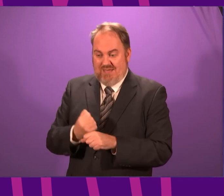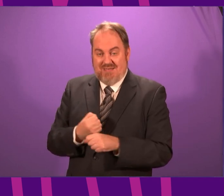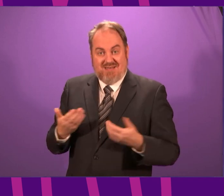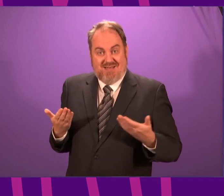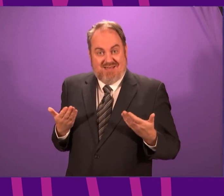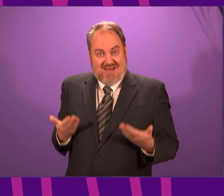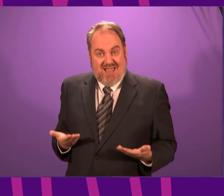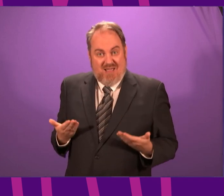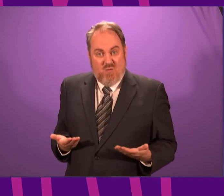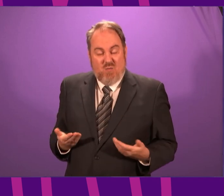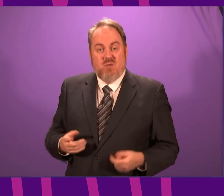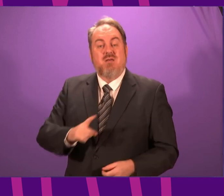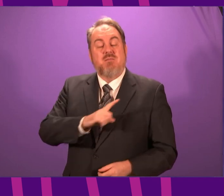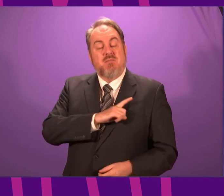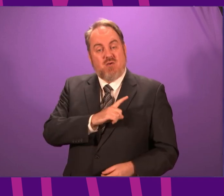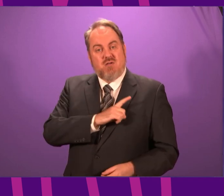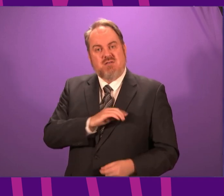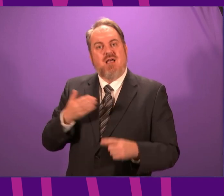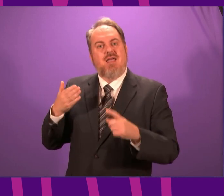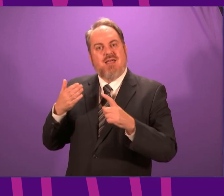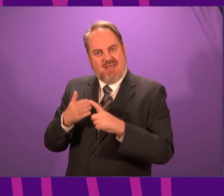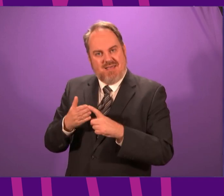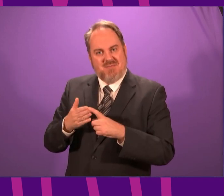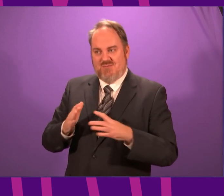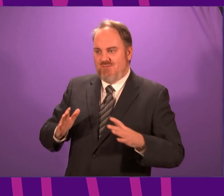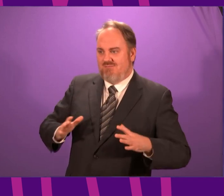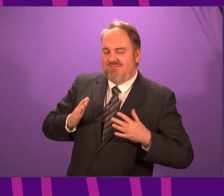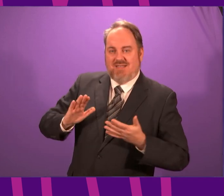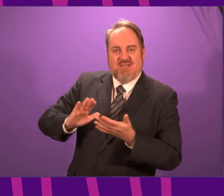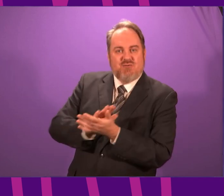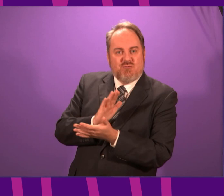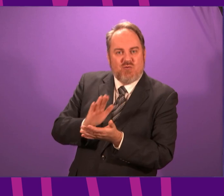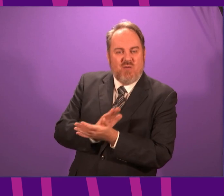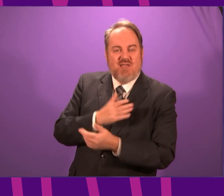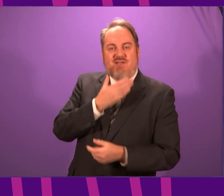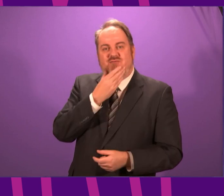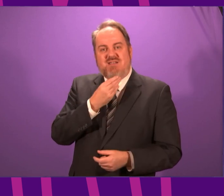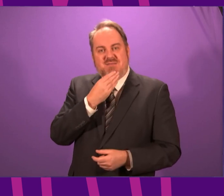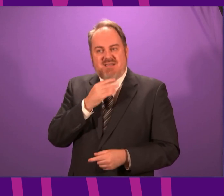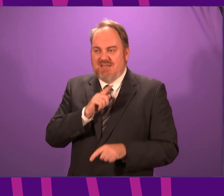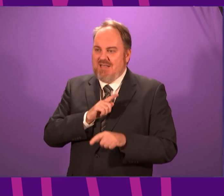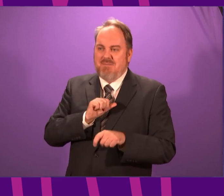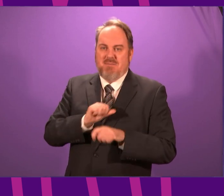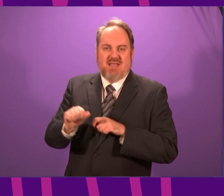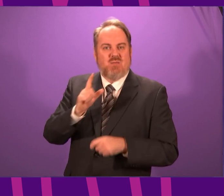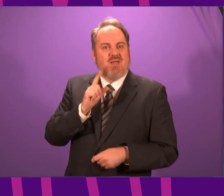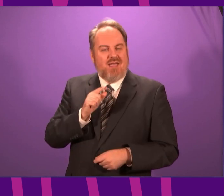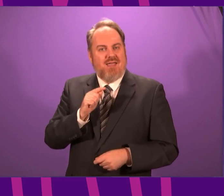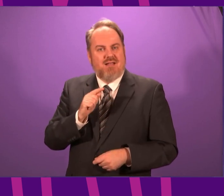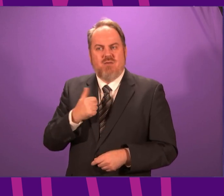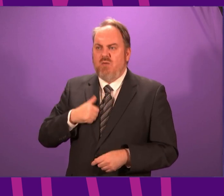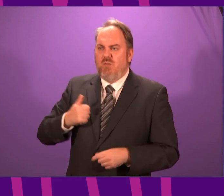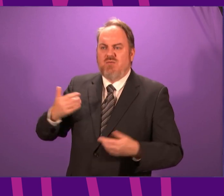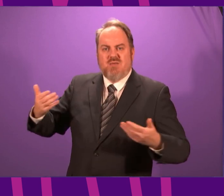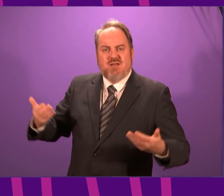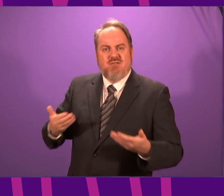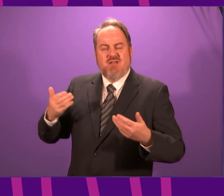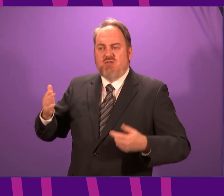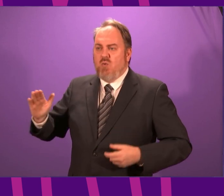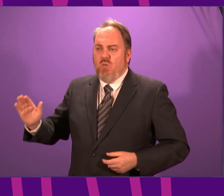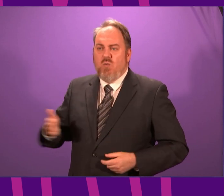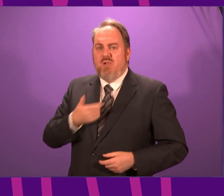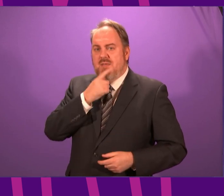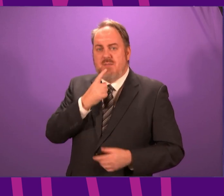because certainly we do want to have a Christmas. We do want to have a better outcome for every single person, not just in